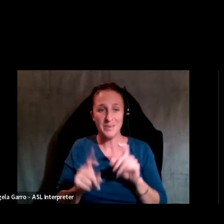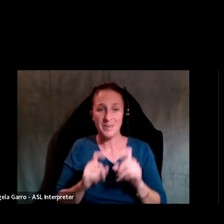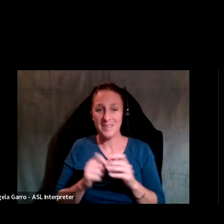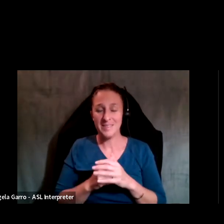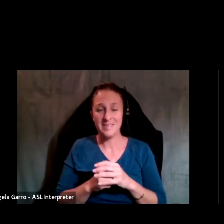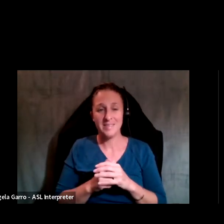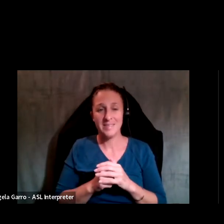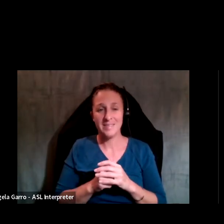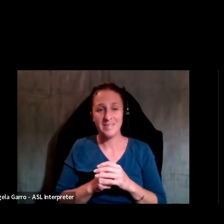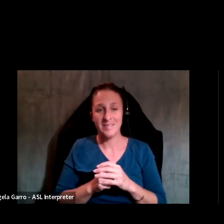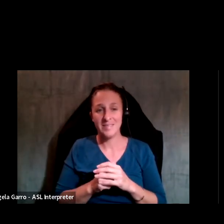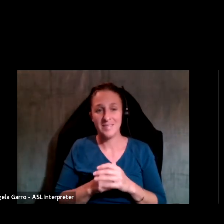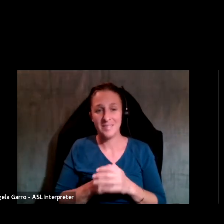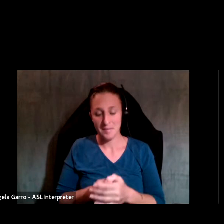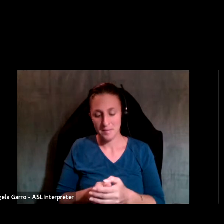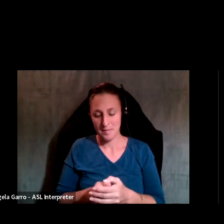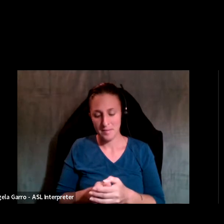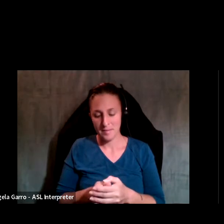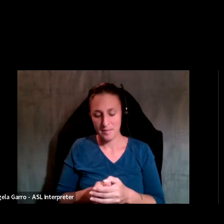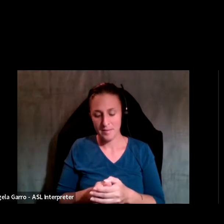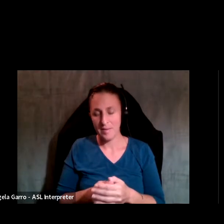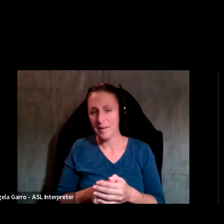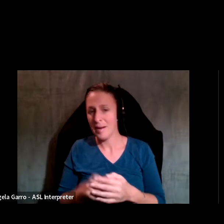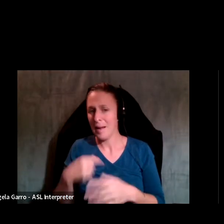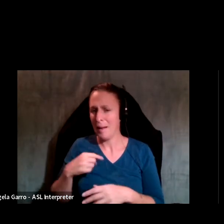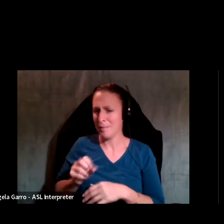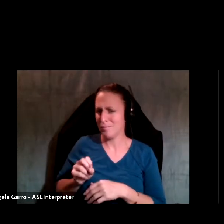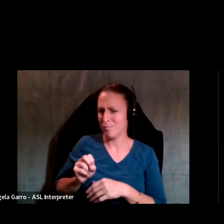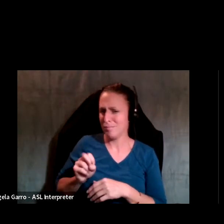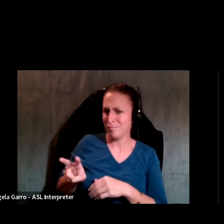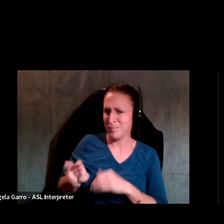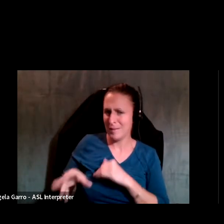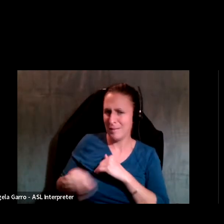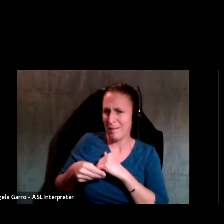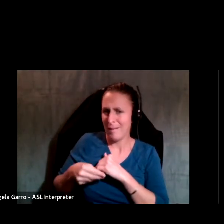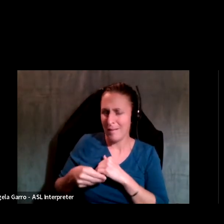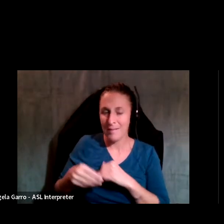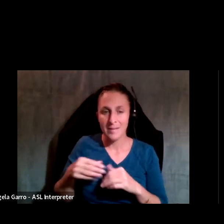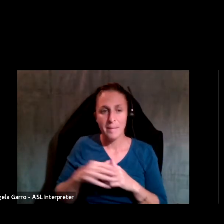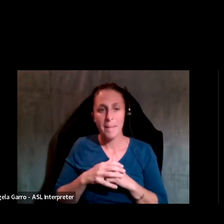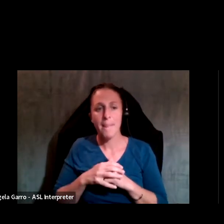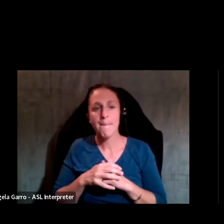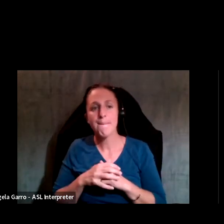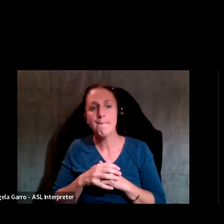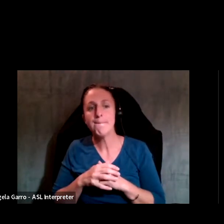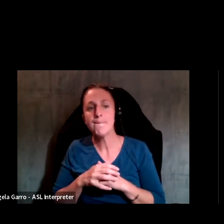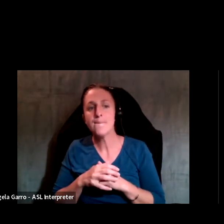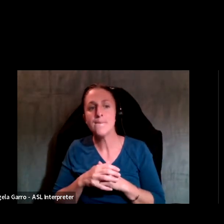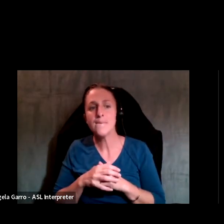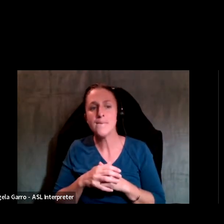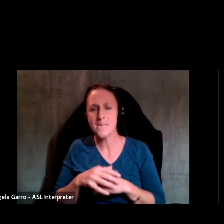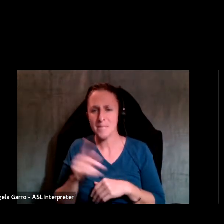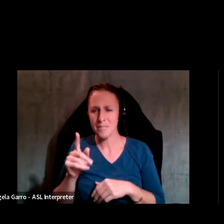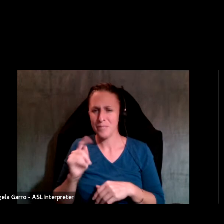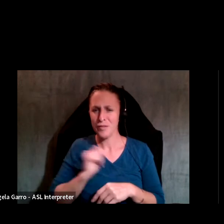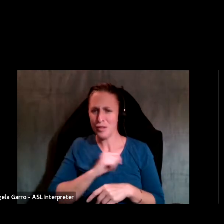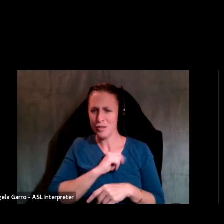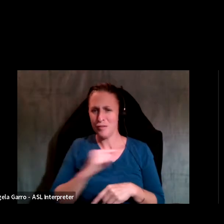one, If I could just jump in, trustee Griffin, I think you're right. I